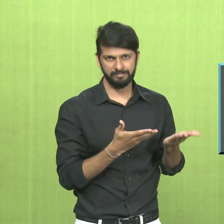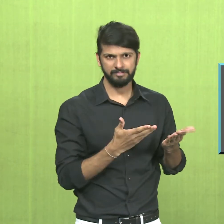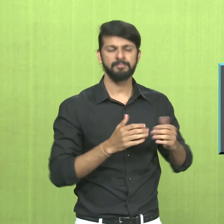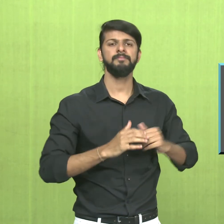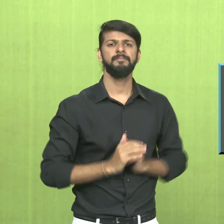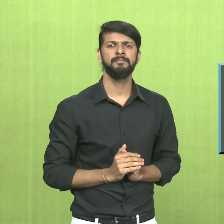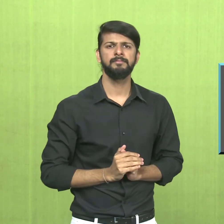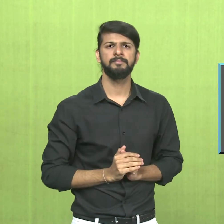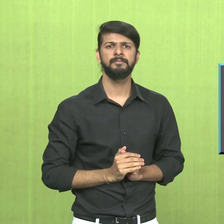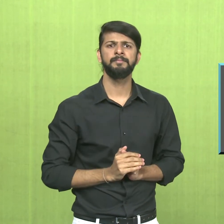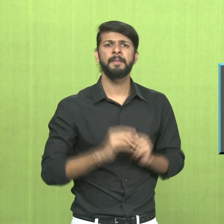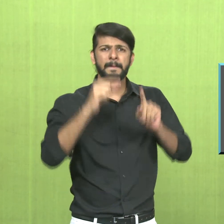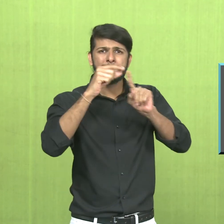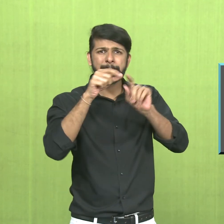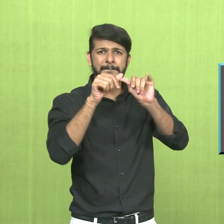pastel as their primary medium.